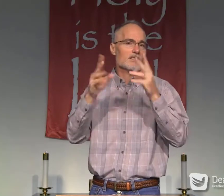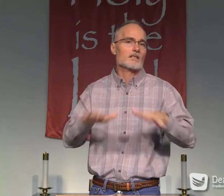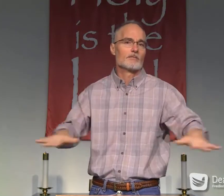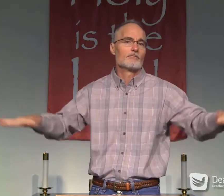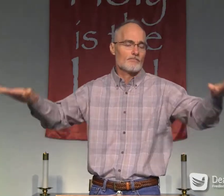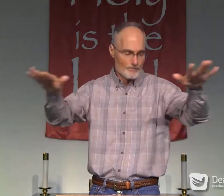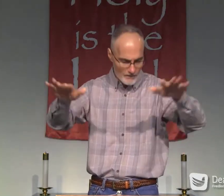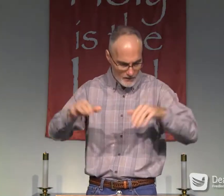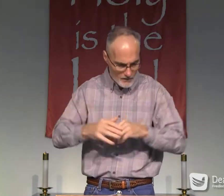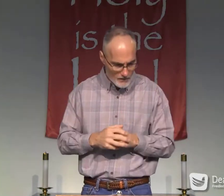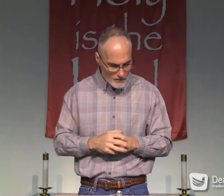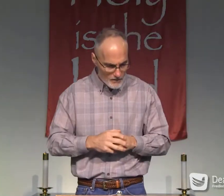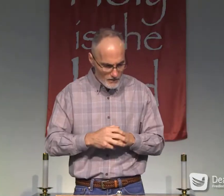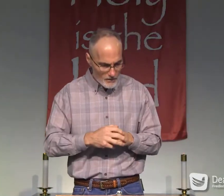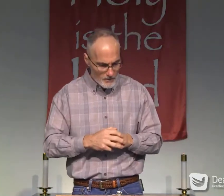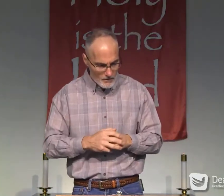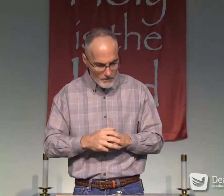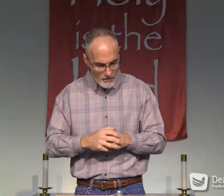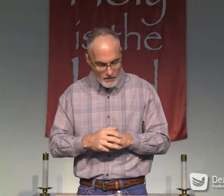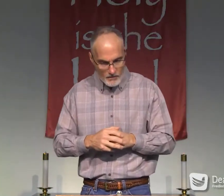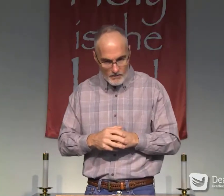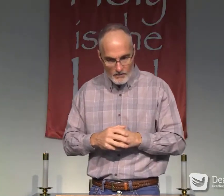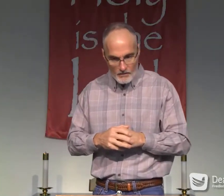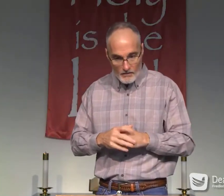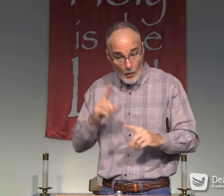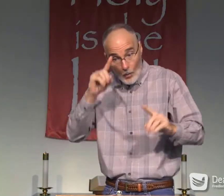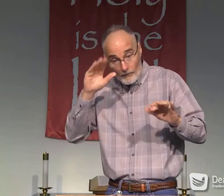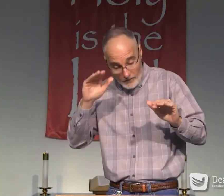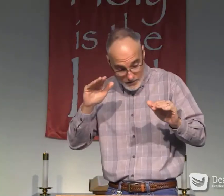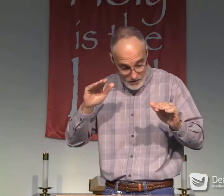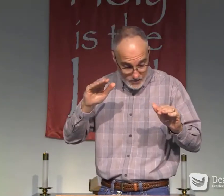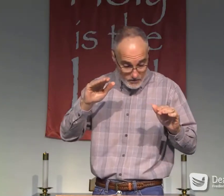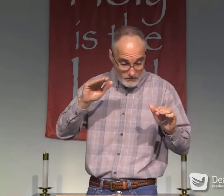things. That's the message that we see is prevalent out there.